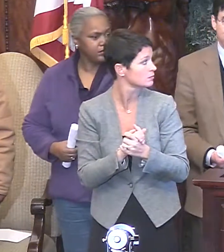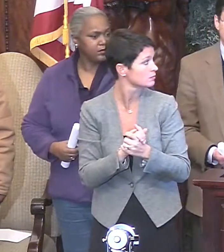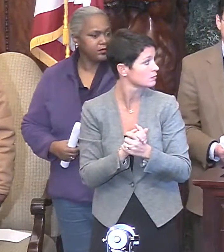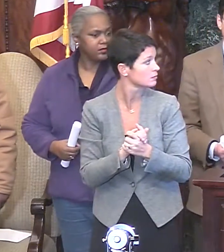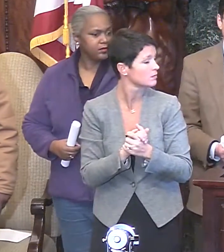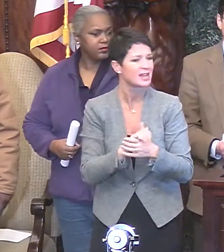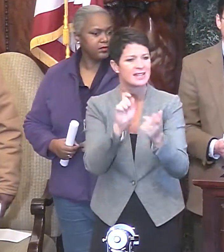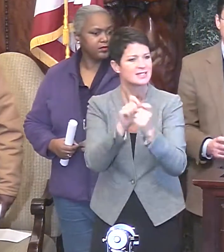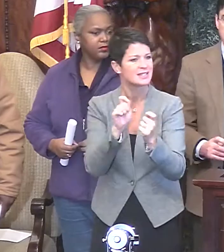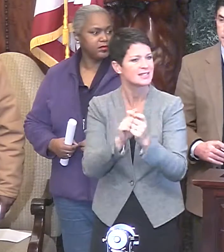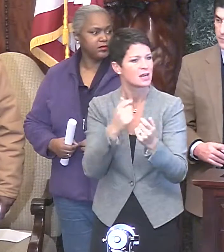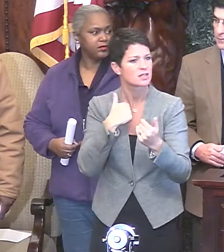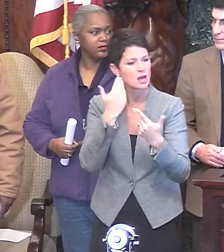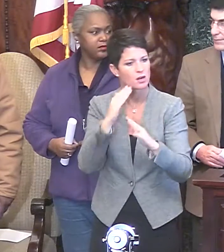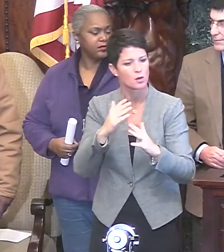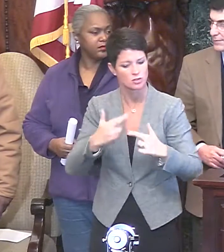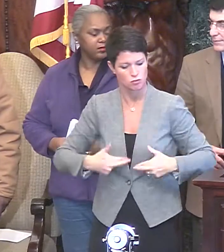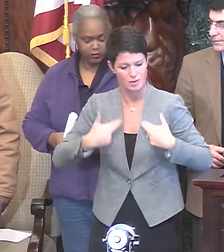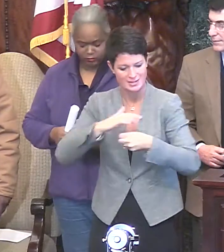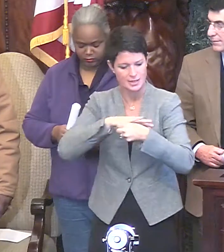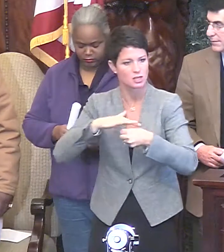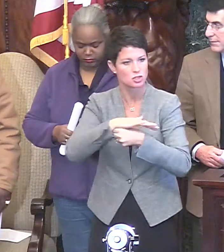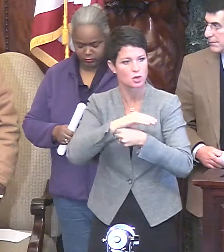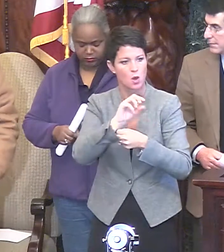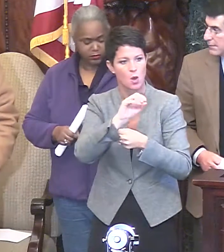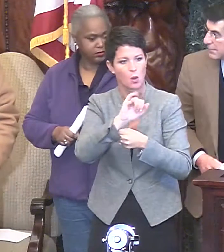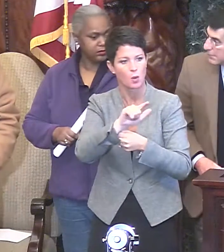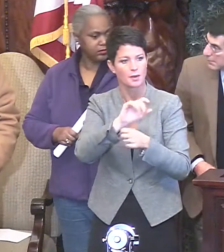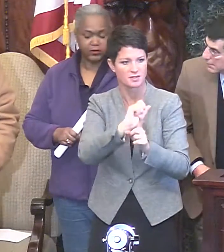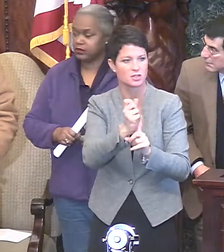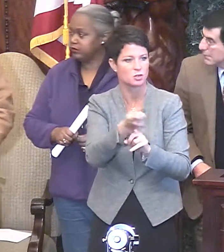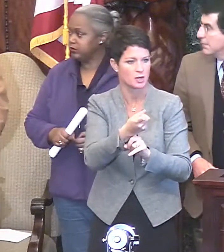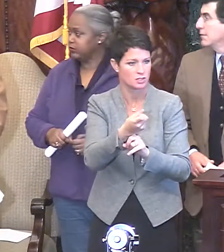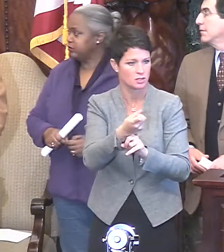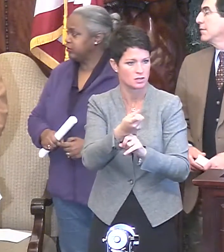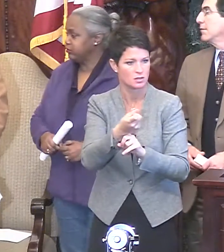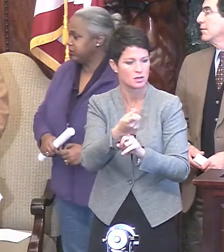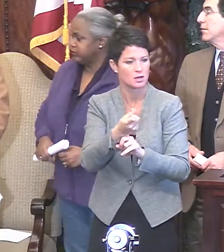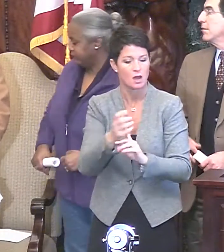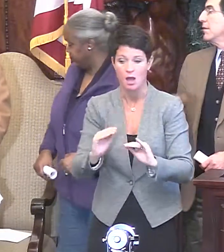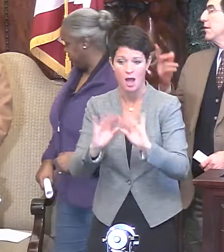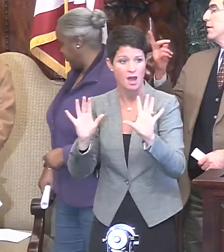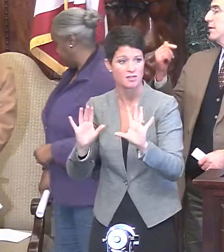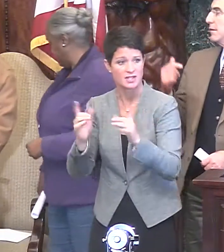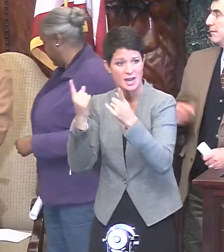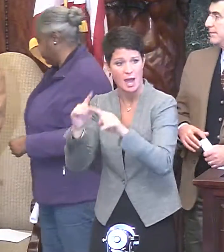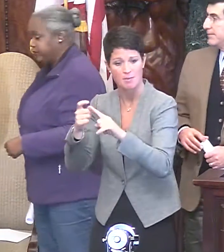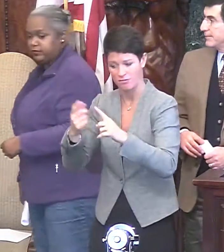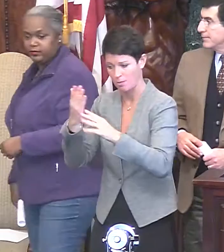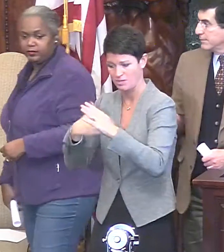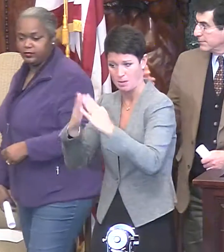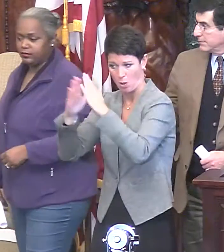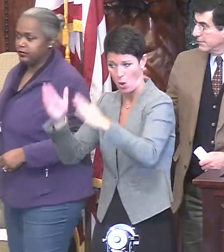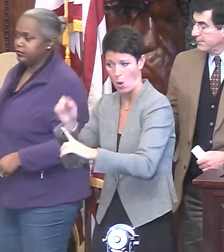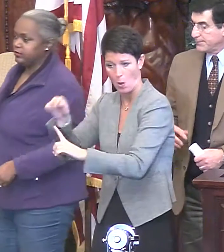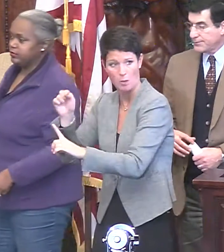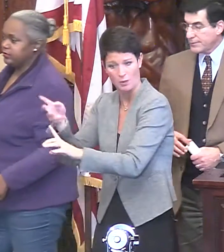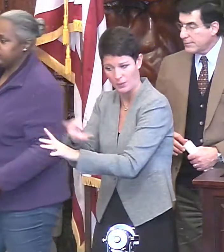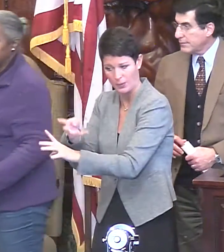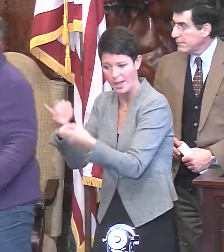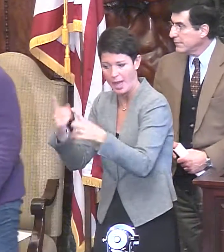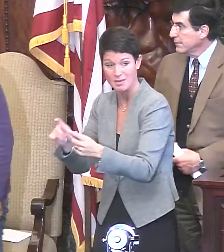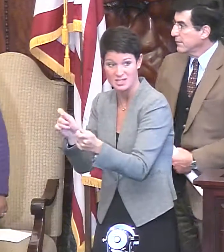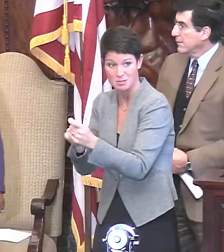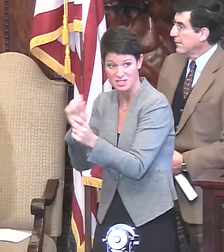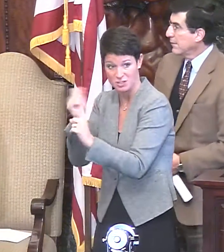The details I have is it was a residential oil situation. It was not, obviously it came from a residence. I don't know the specifics of what